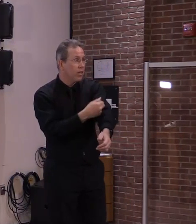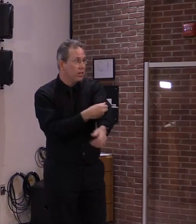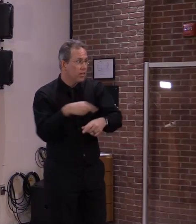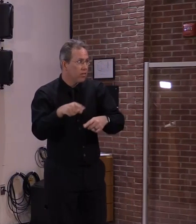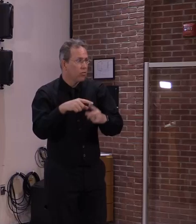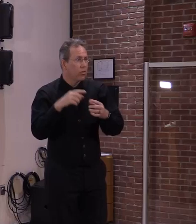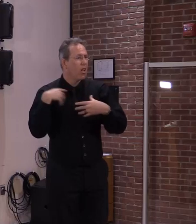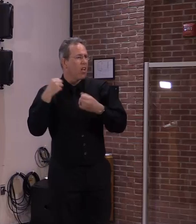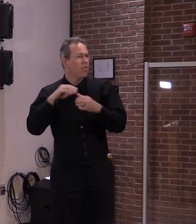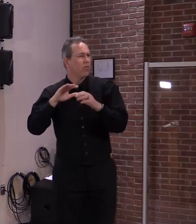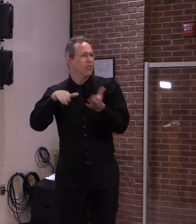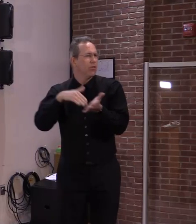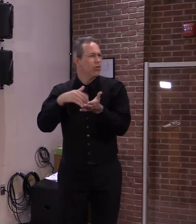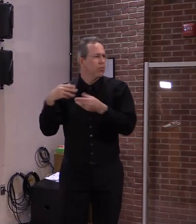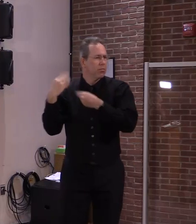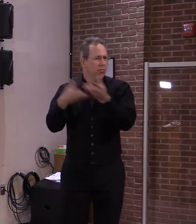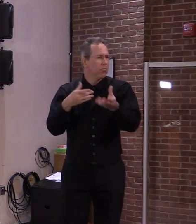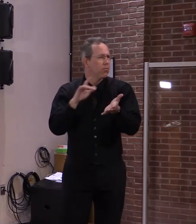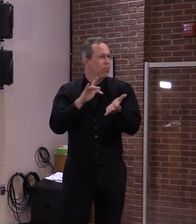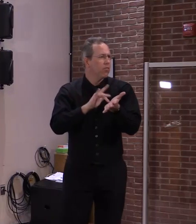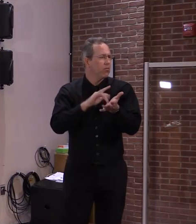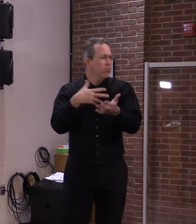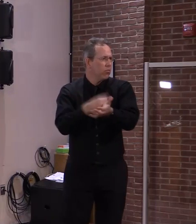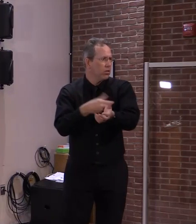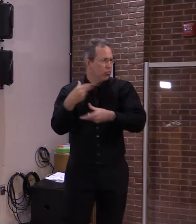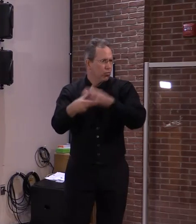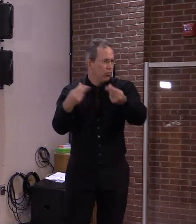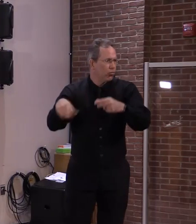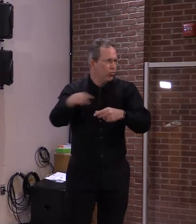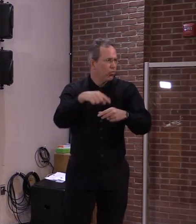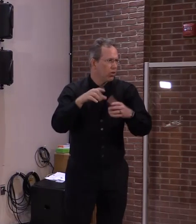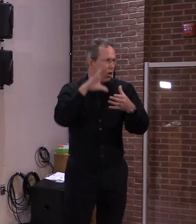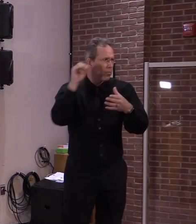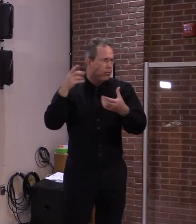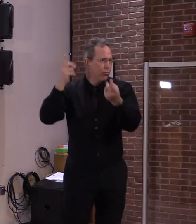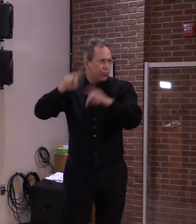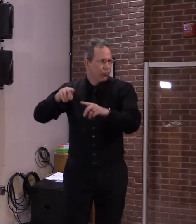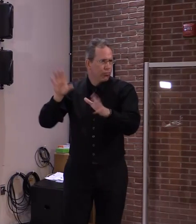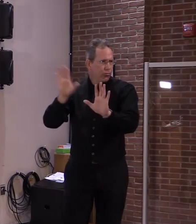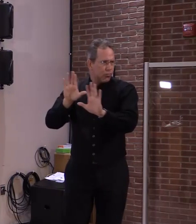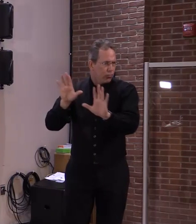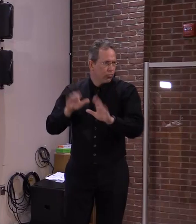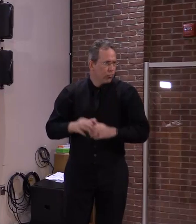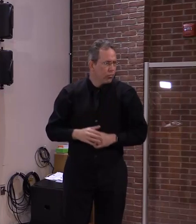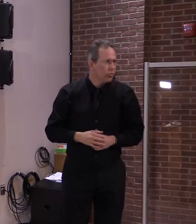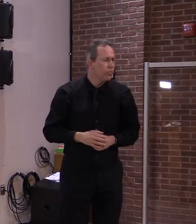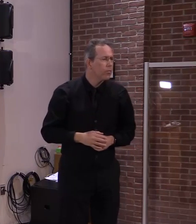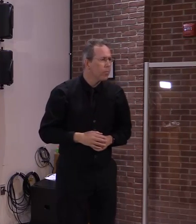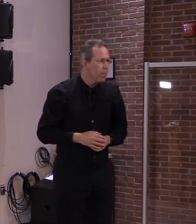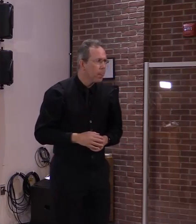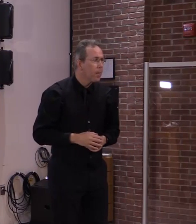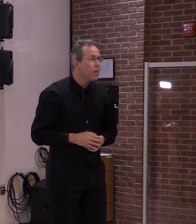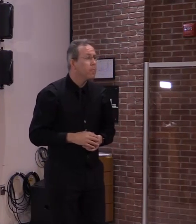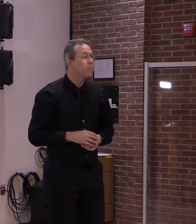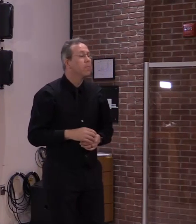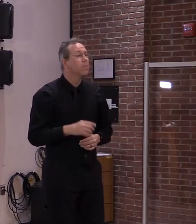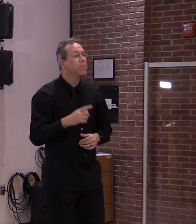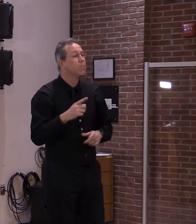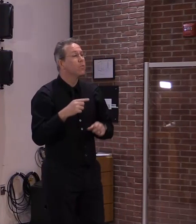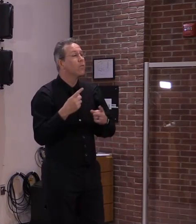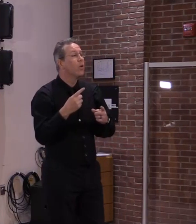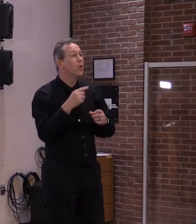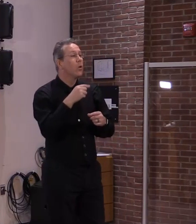just to let you know where we are and what the plans are, we have completed the 70-plus in